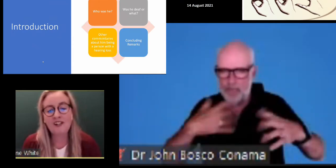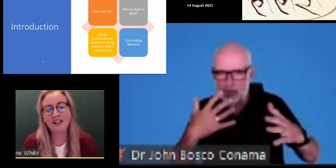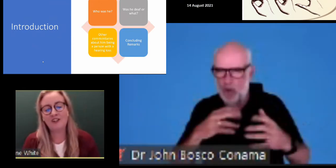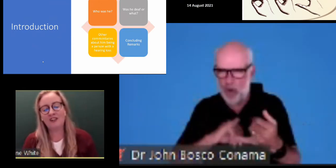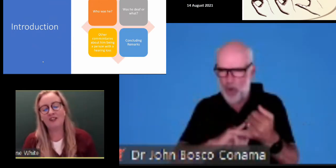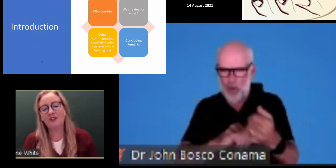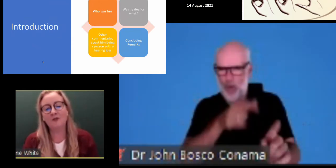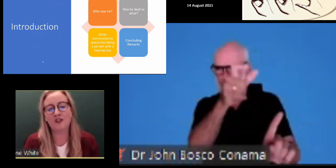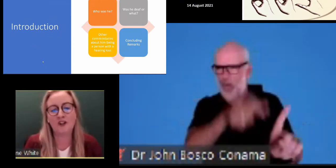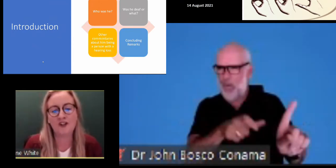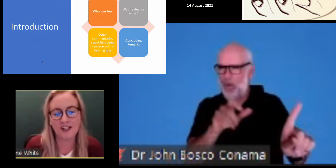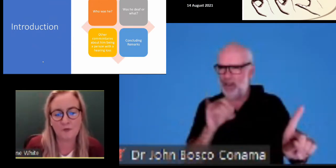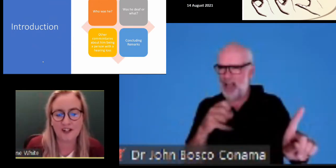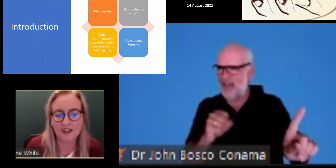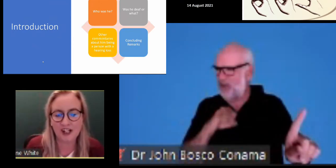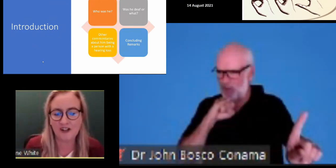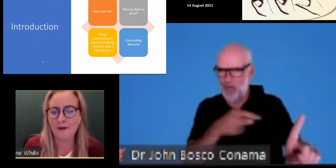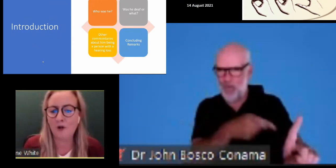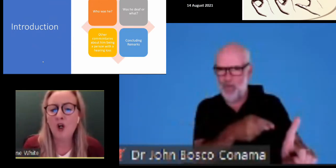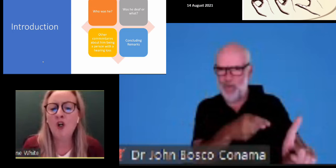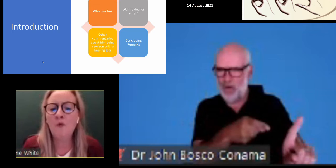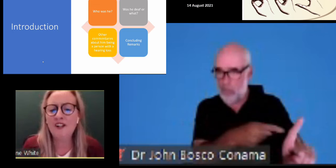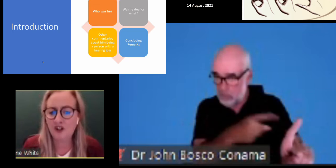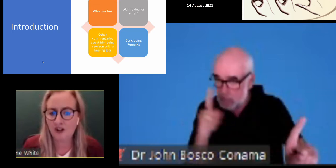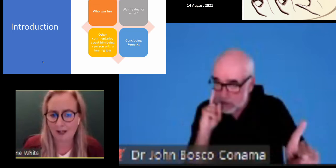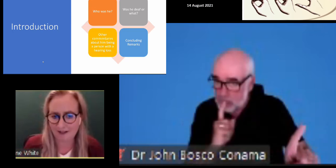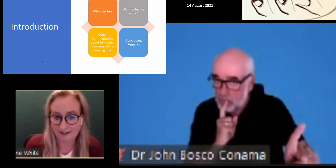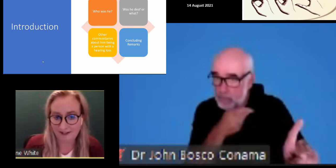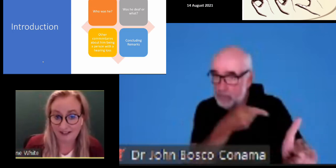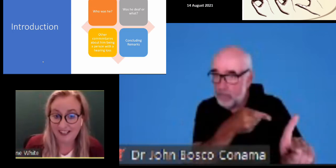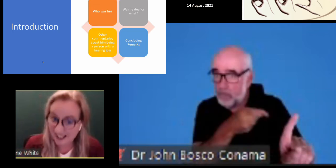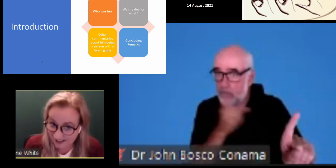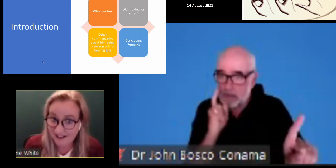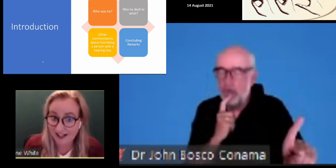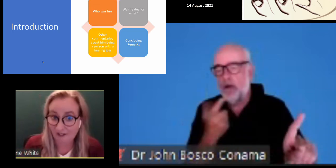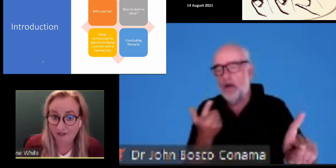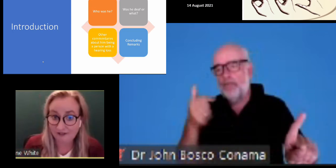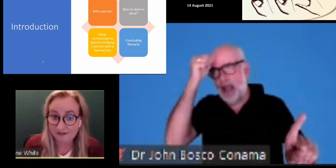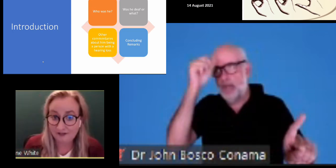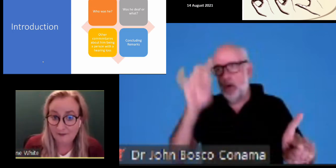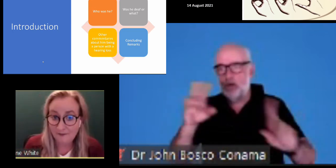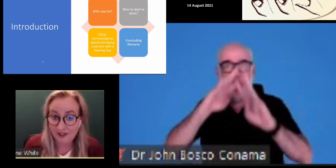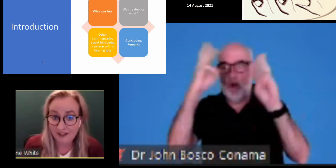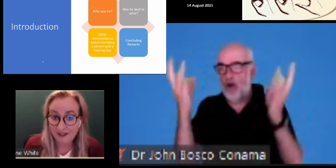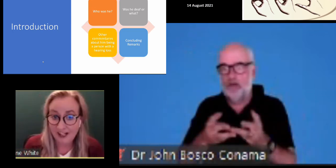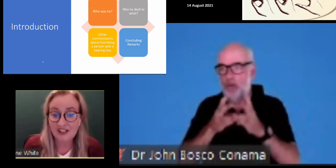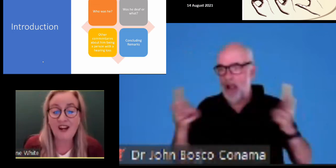I tried to do was structure this presentation about who is James? Is he deaf? It's a